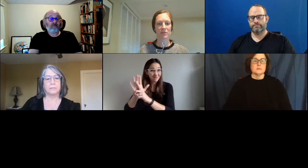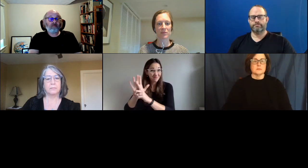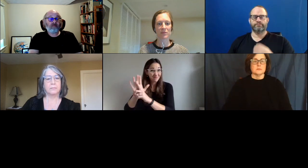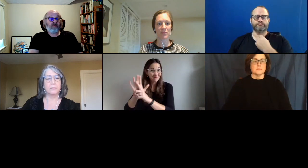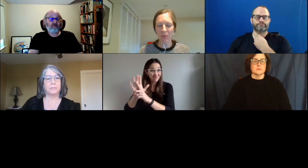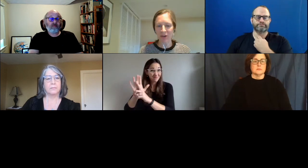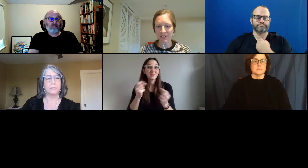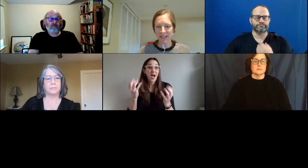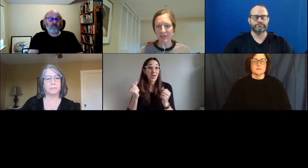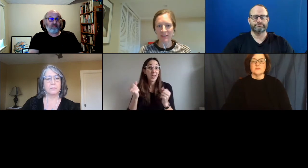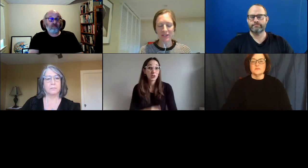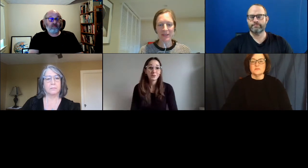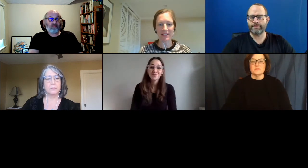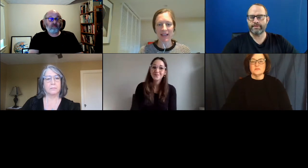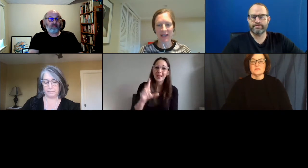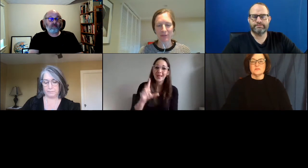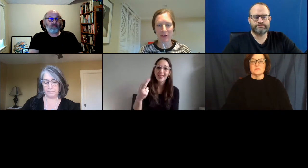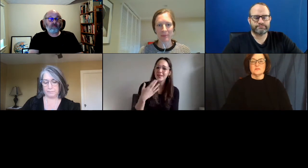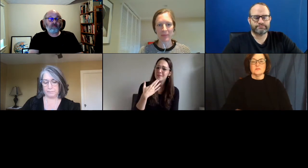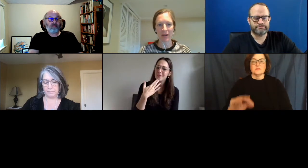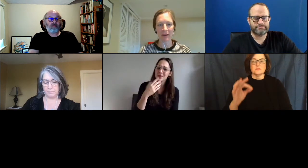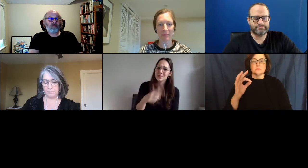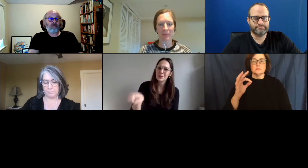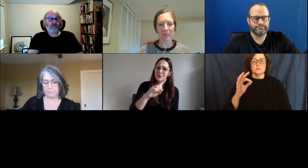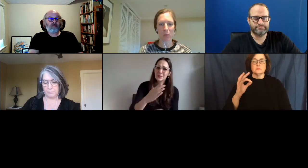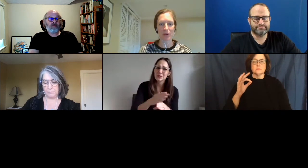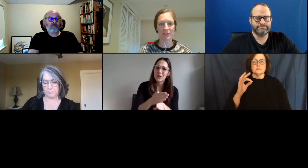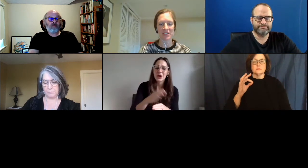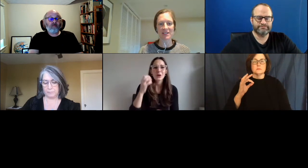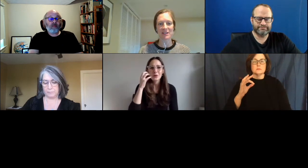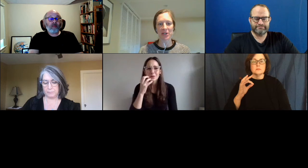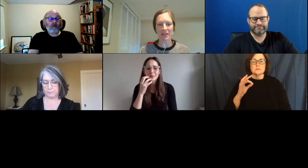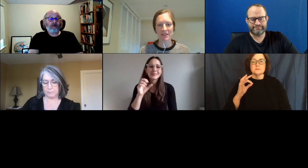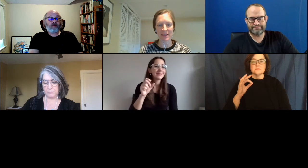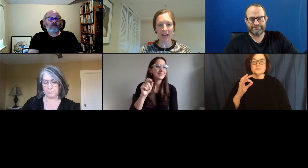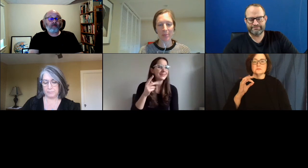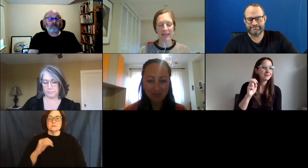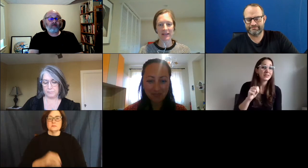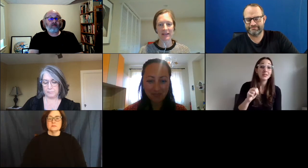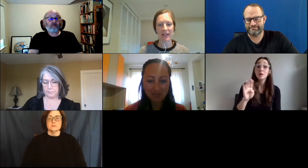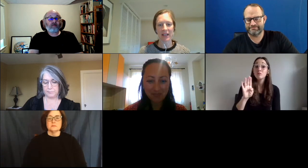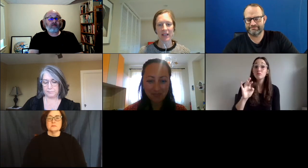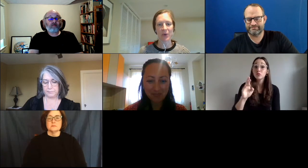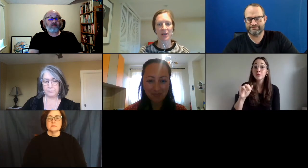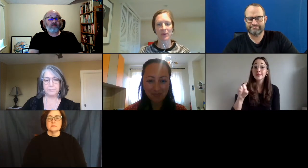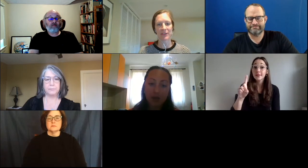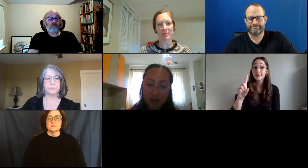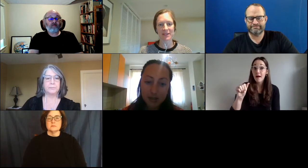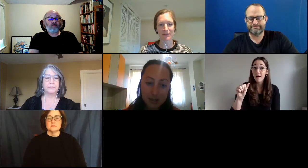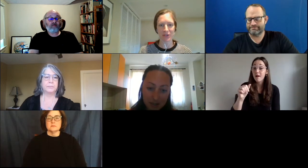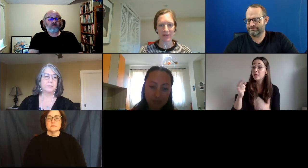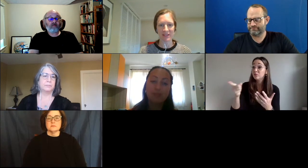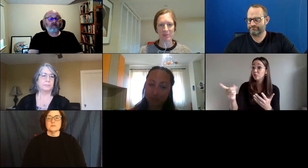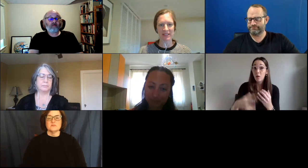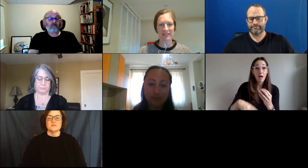Brisida, if there's anything that you would like to add from World Vision's experience in Albania in working with families of children